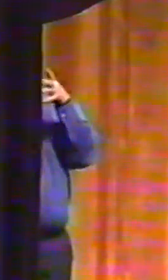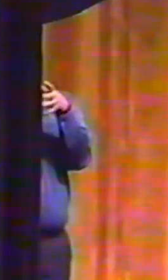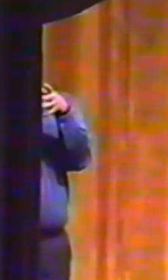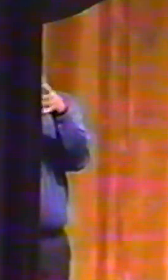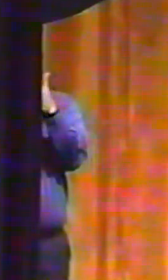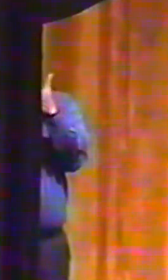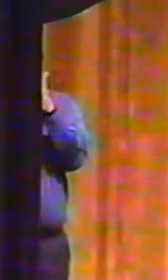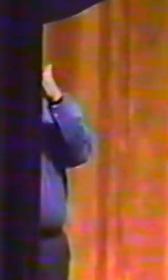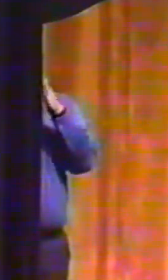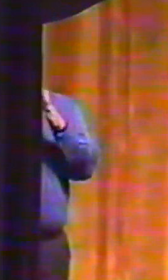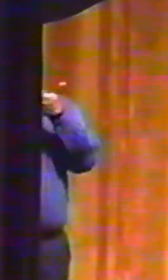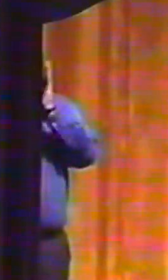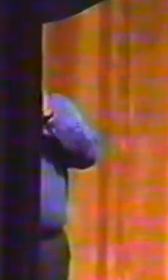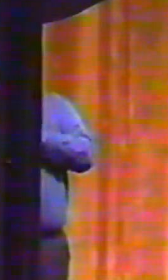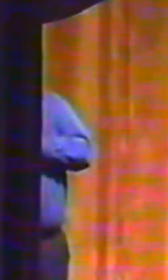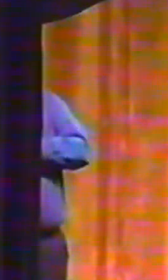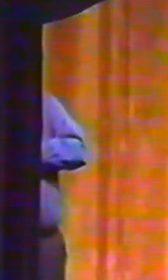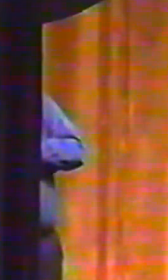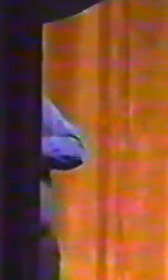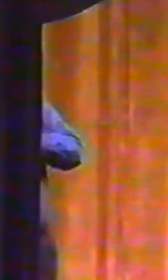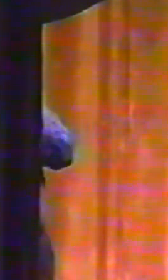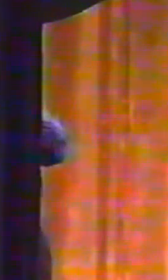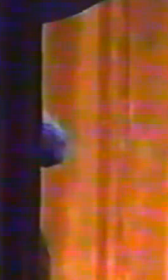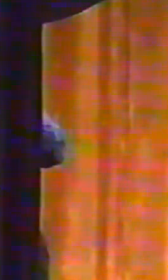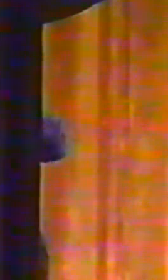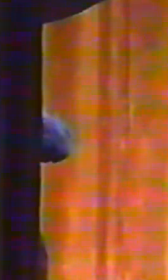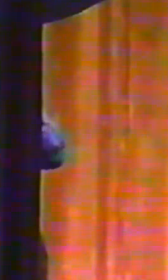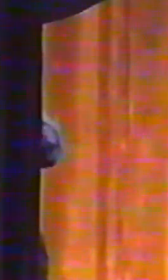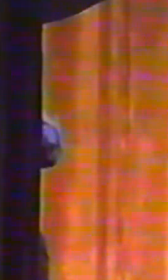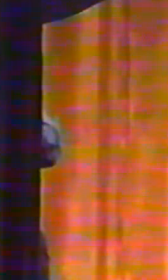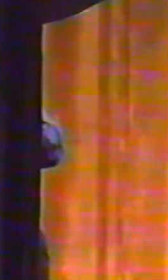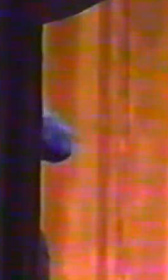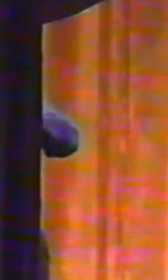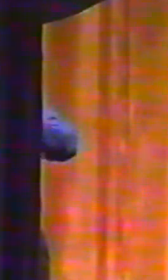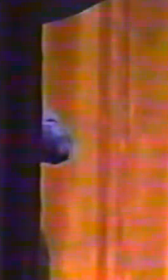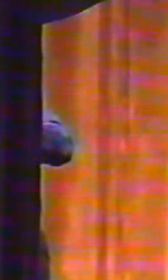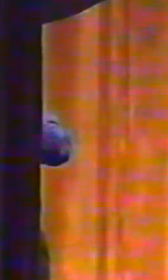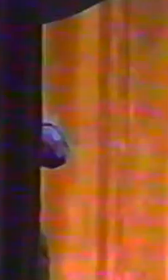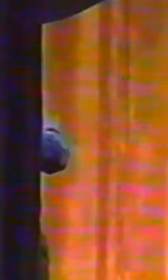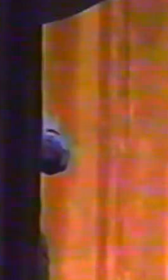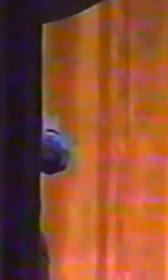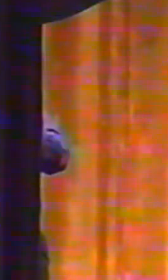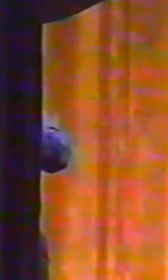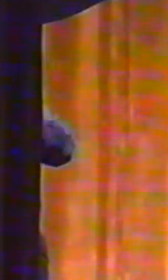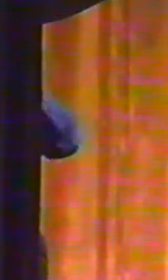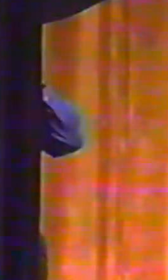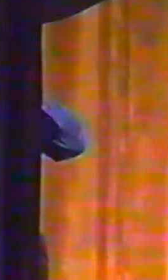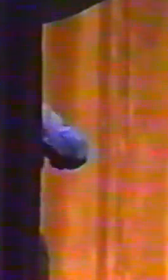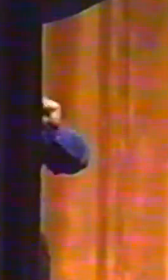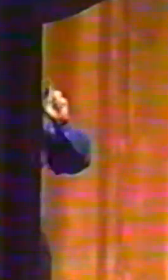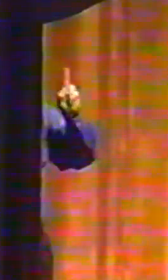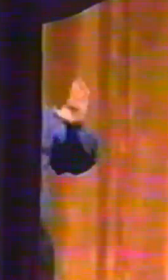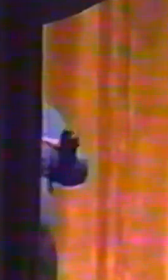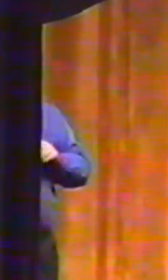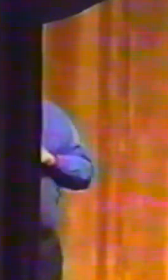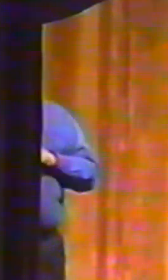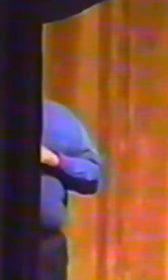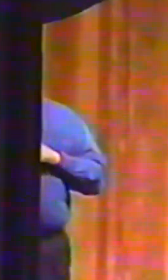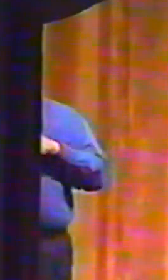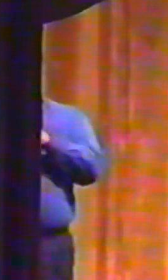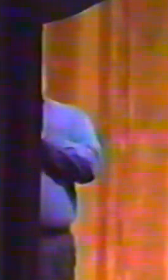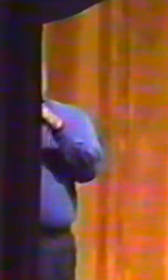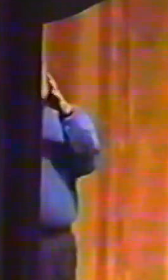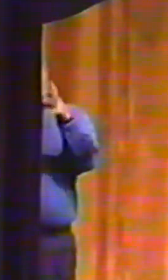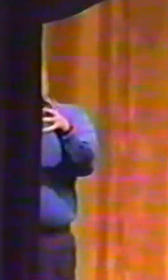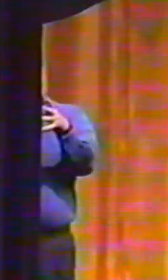the same time. The best reporters look very carefully at what the pack is covering and